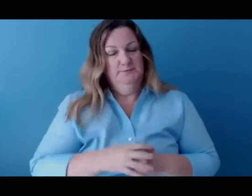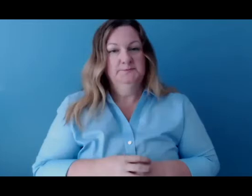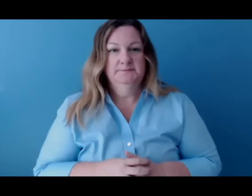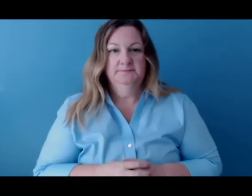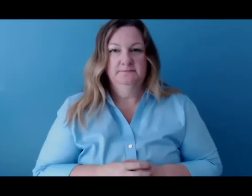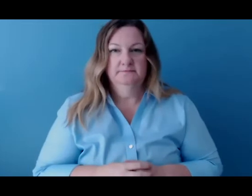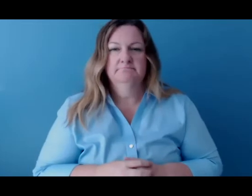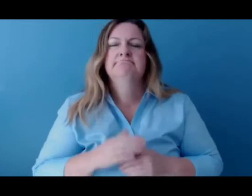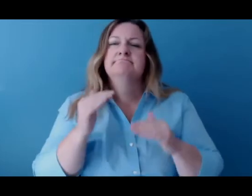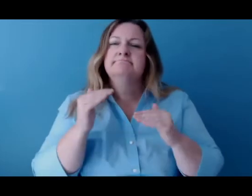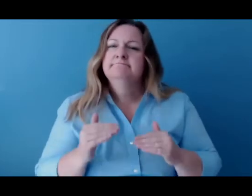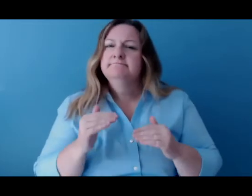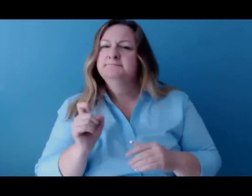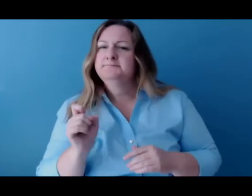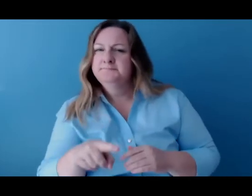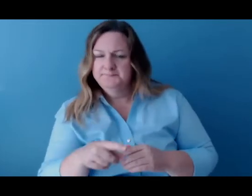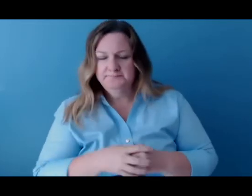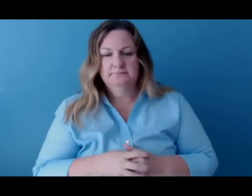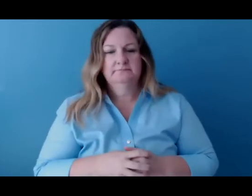maybe tackle another question. You know,